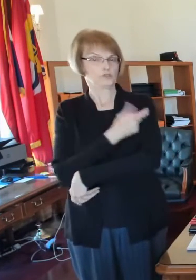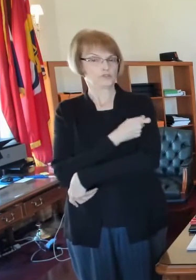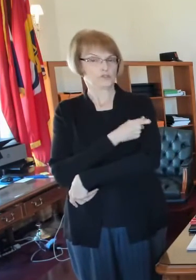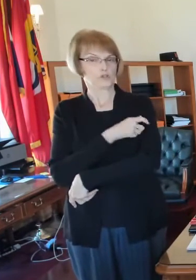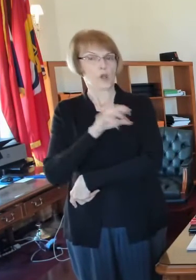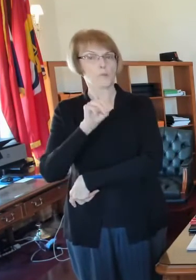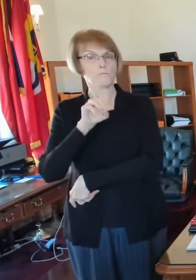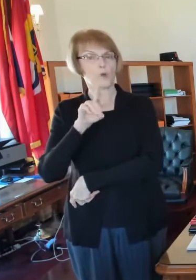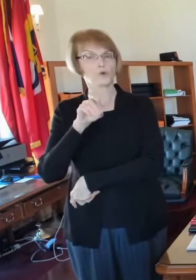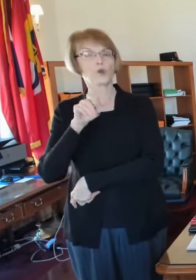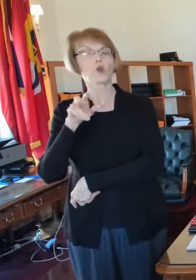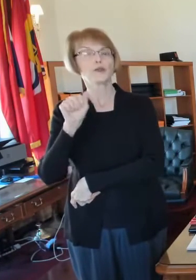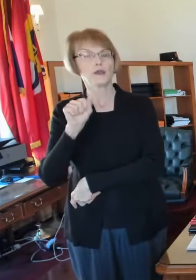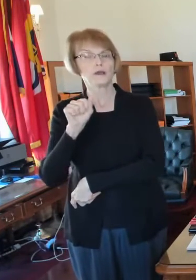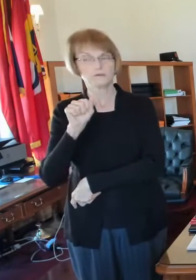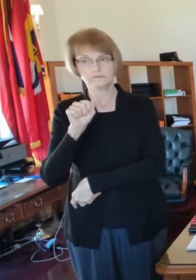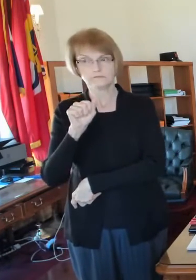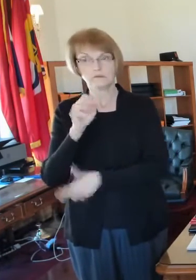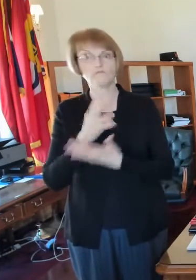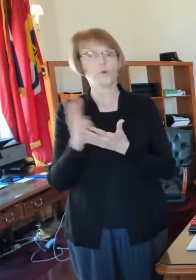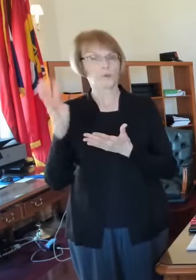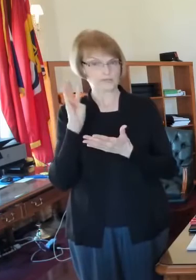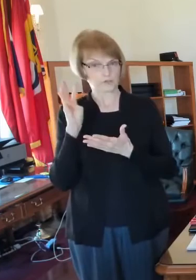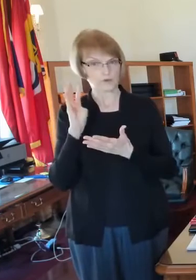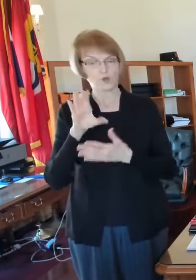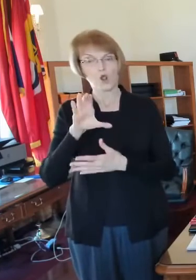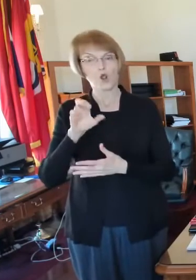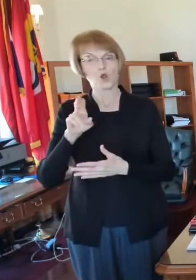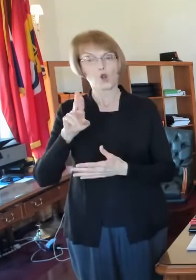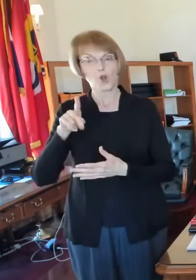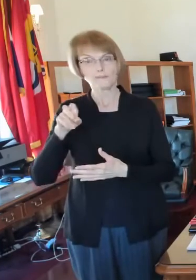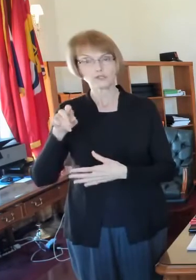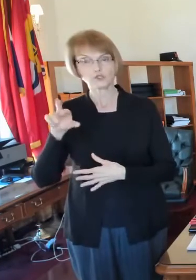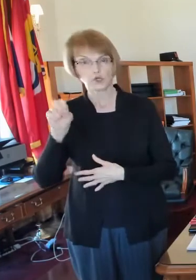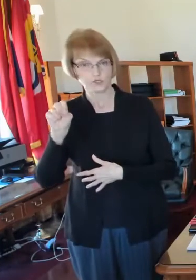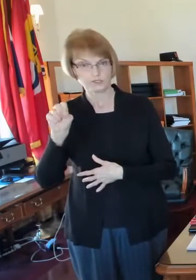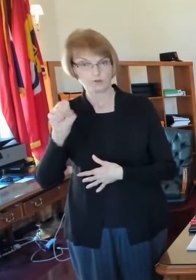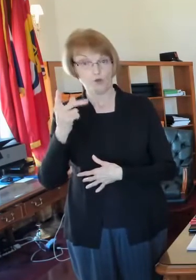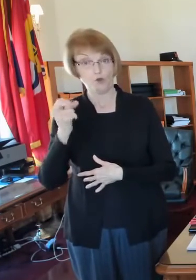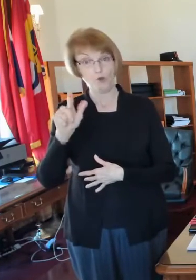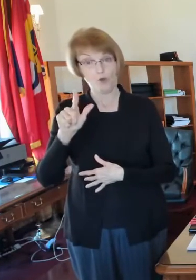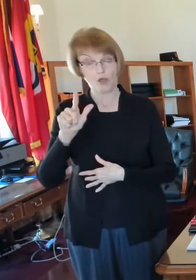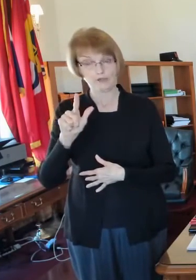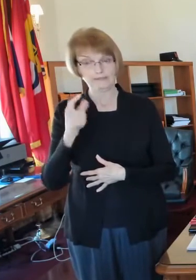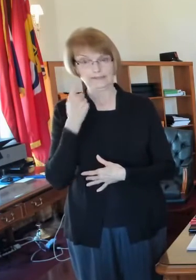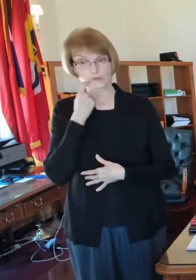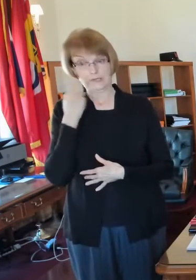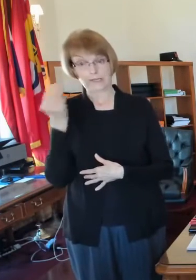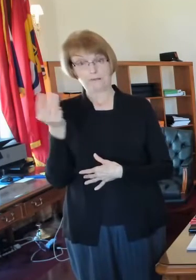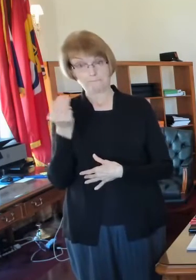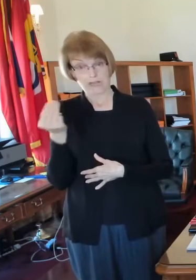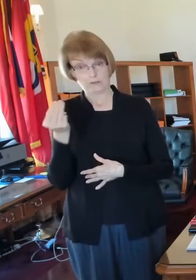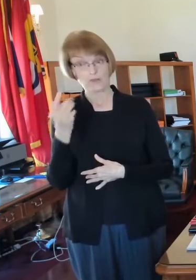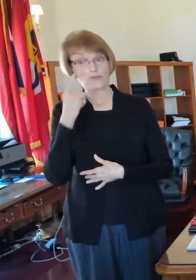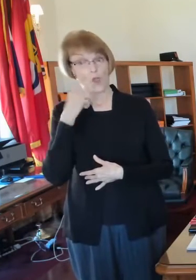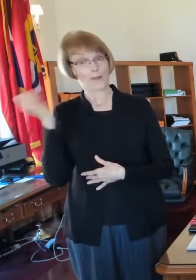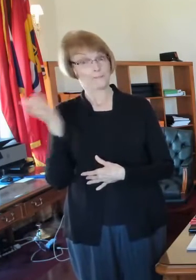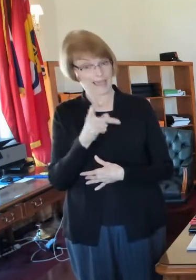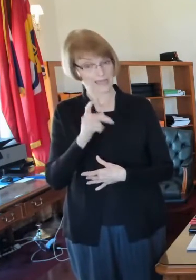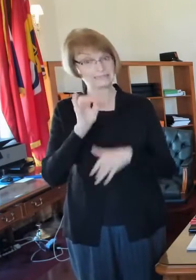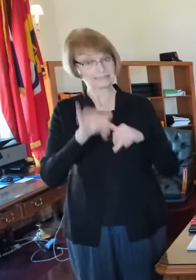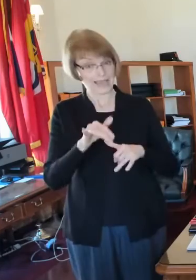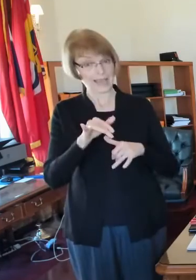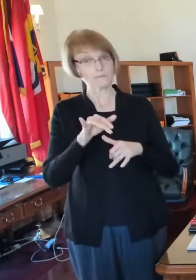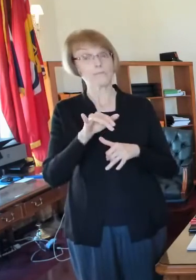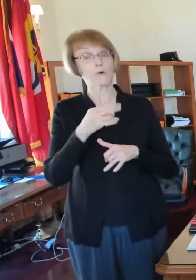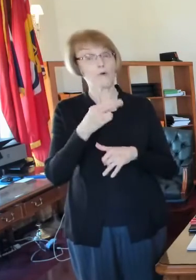Moderna shot 4 weeks ago at Carpenter's Hall. On Monday, we thought that you would be going back to Carpenter's Hall, but